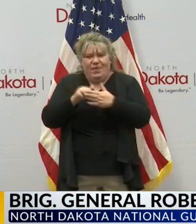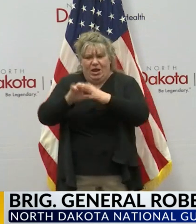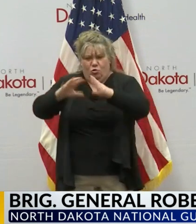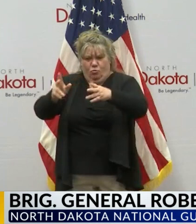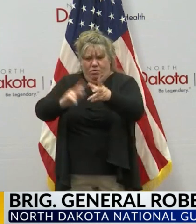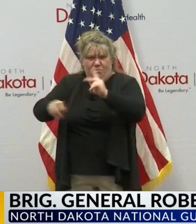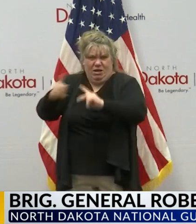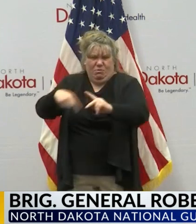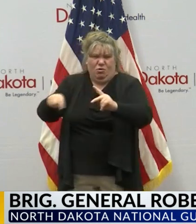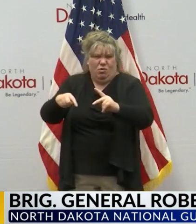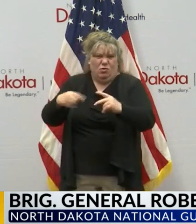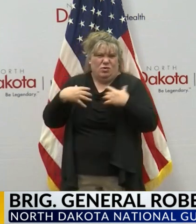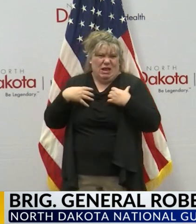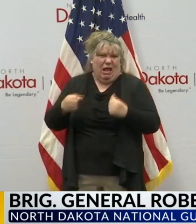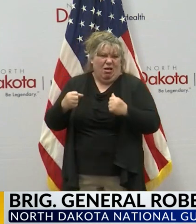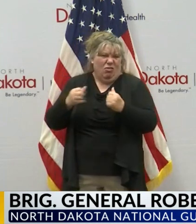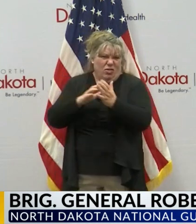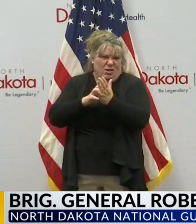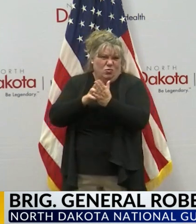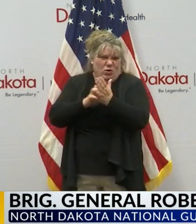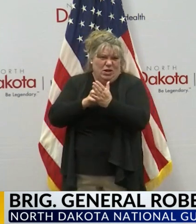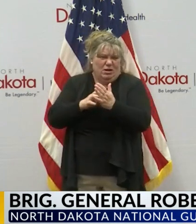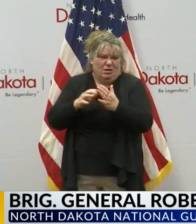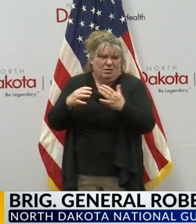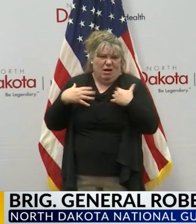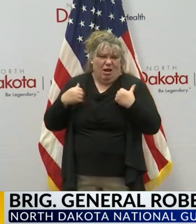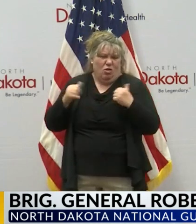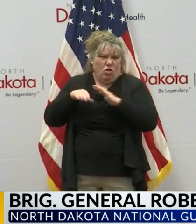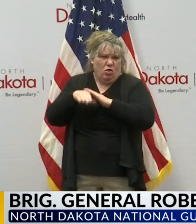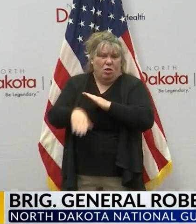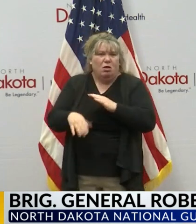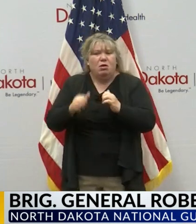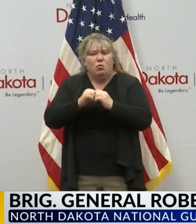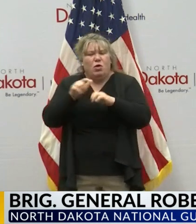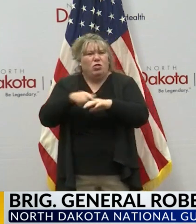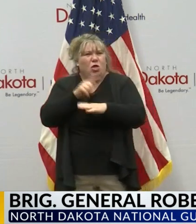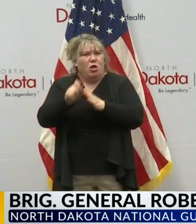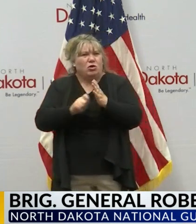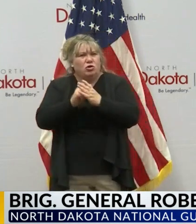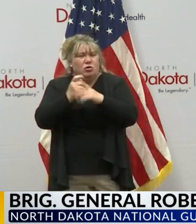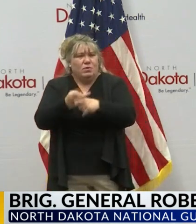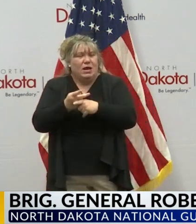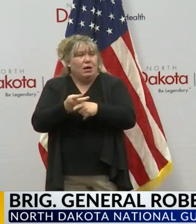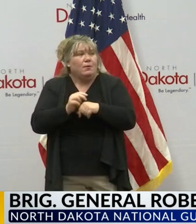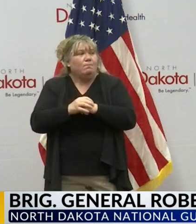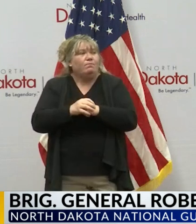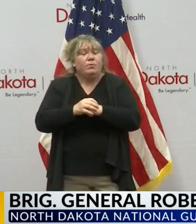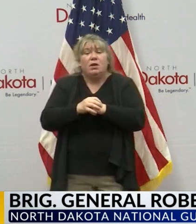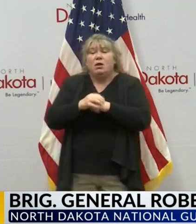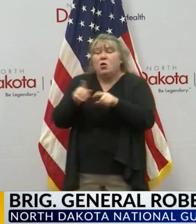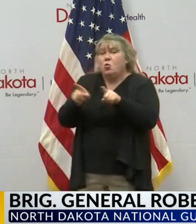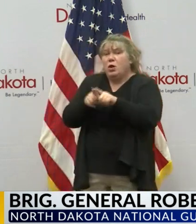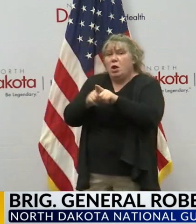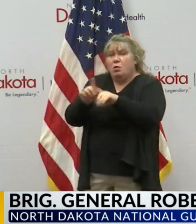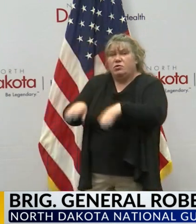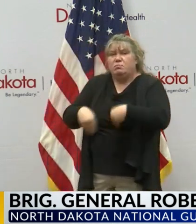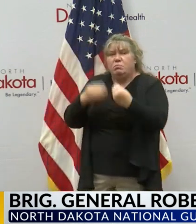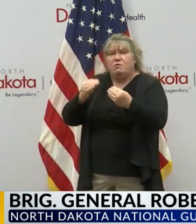population, with the long-term care. And then we get into the mobile testing,